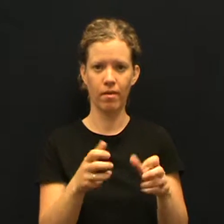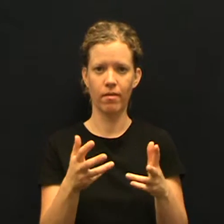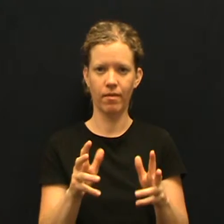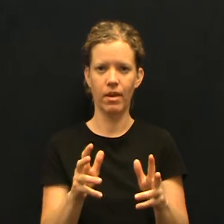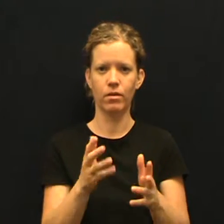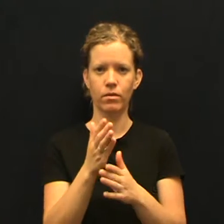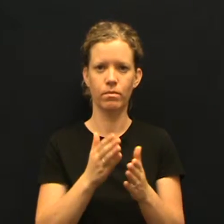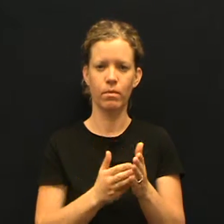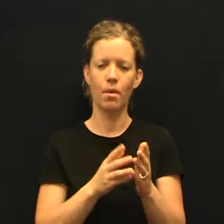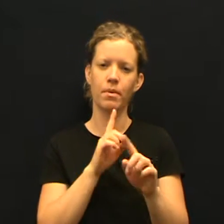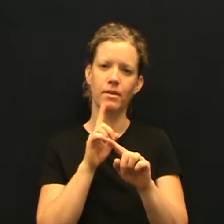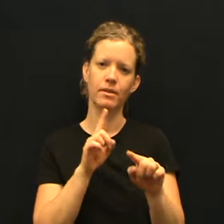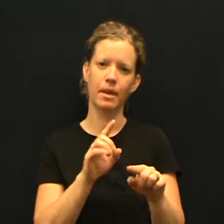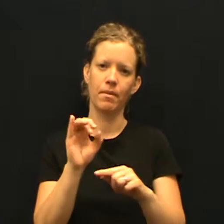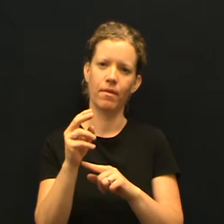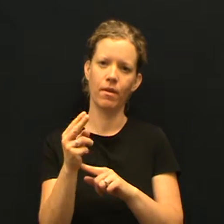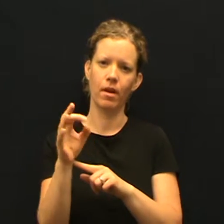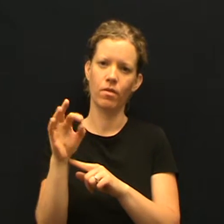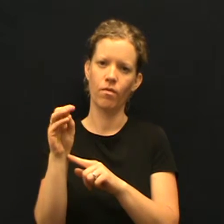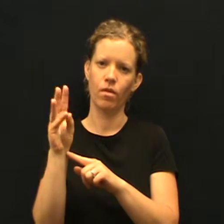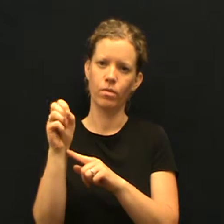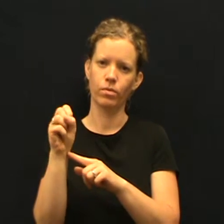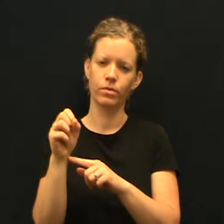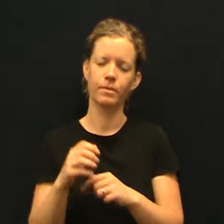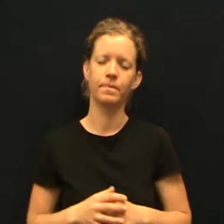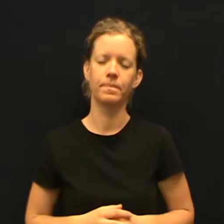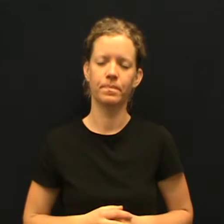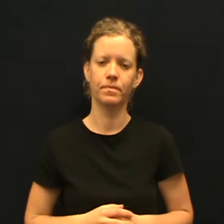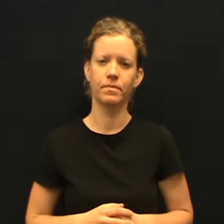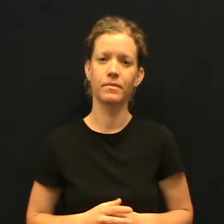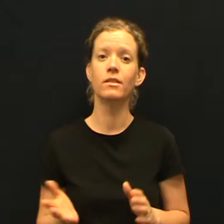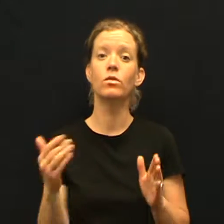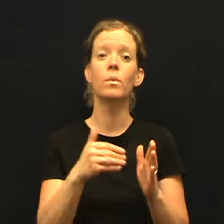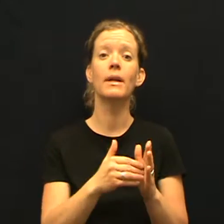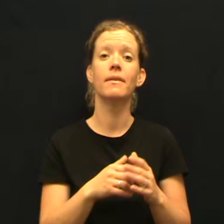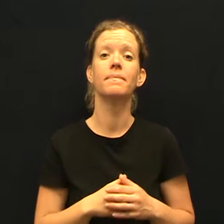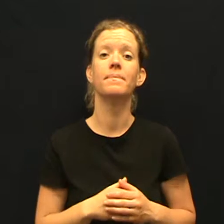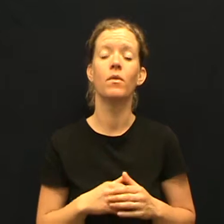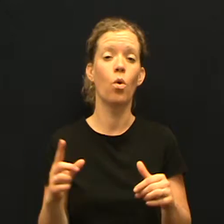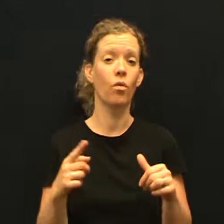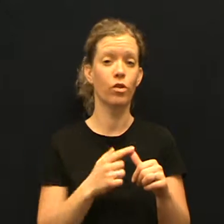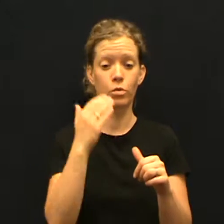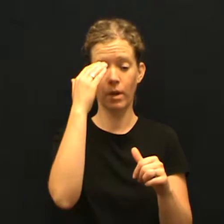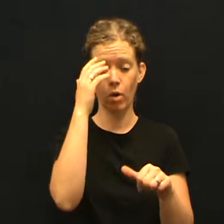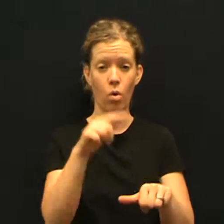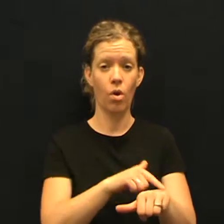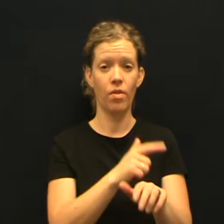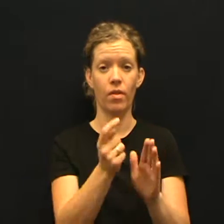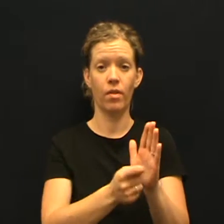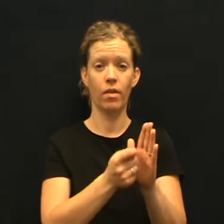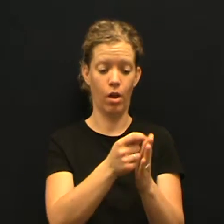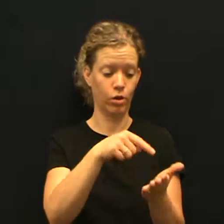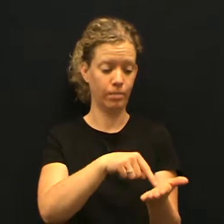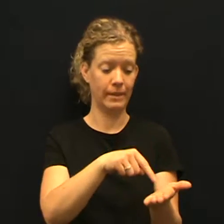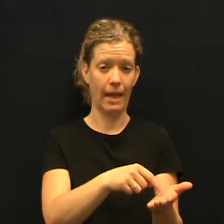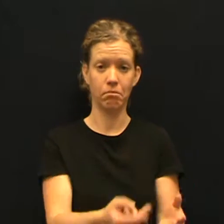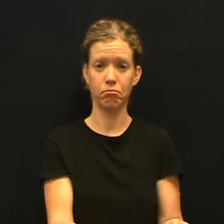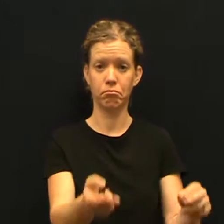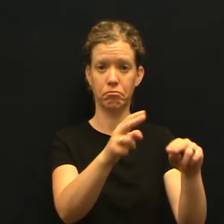statement of cash flows. So again, first we were told that long-term debt increased due to 16 million